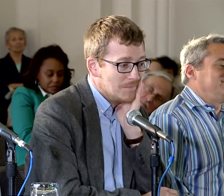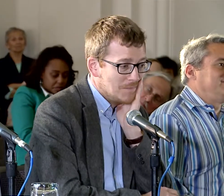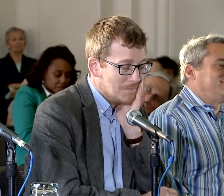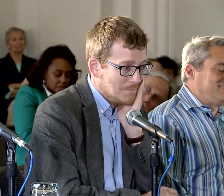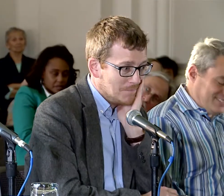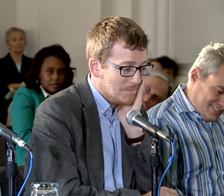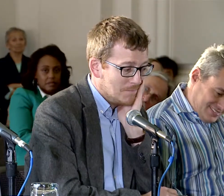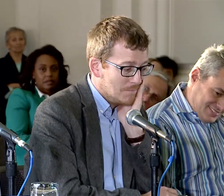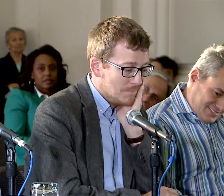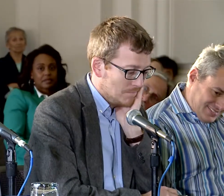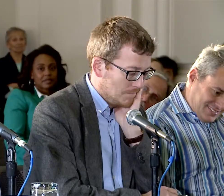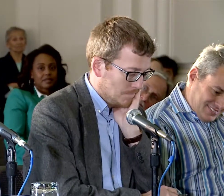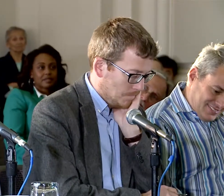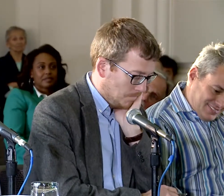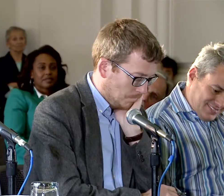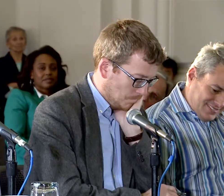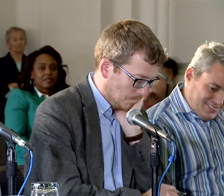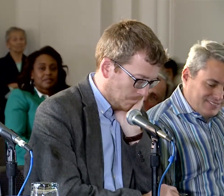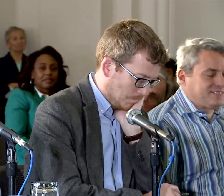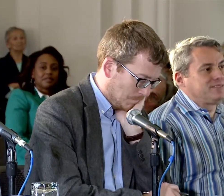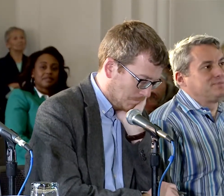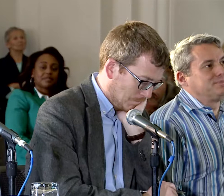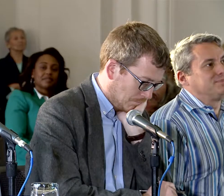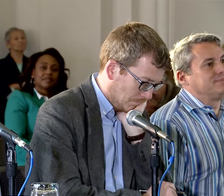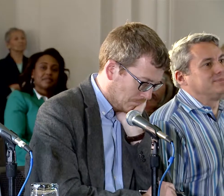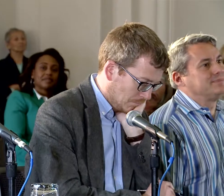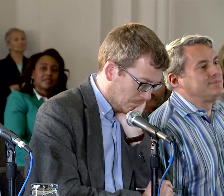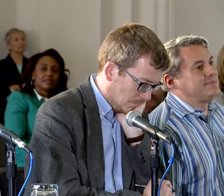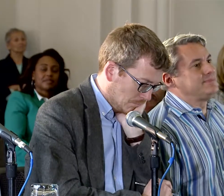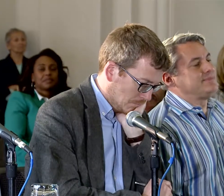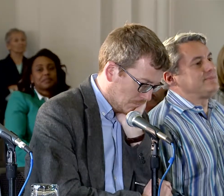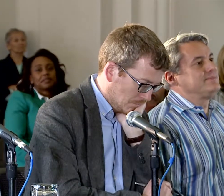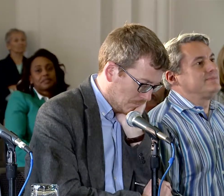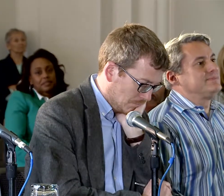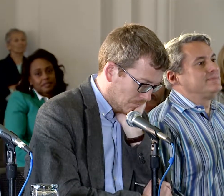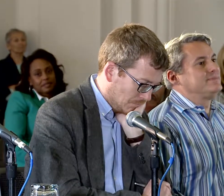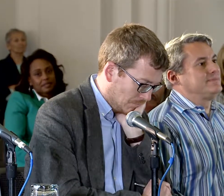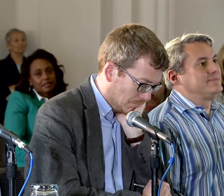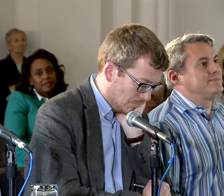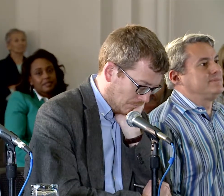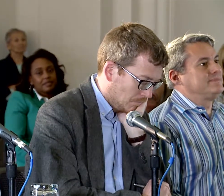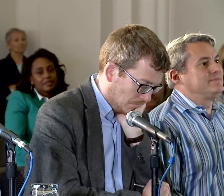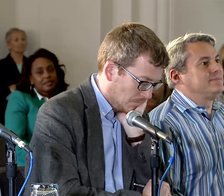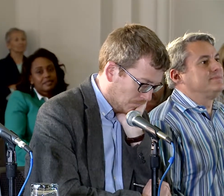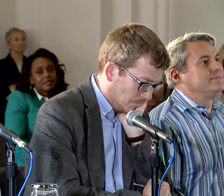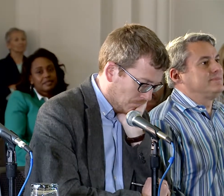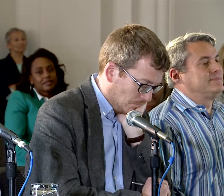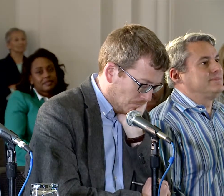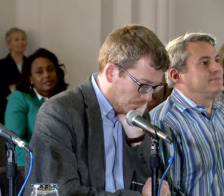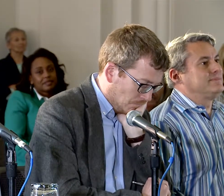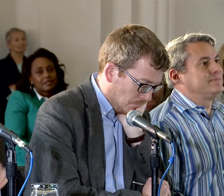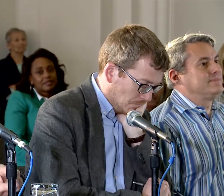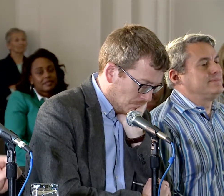There are 36 million tons of food waste, and I'm wondering how much of that is viable for the black